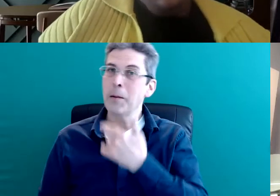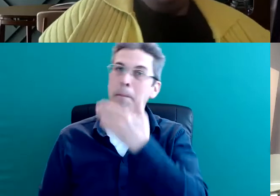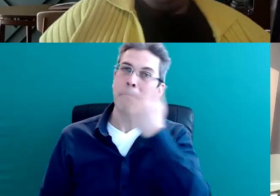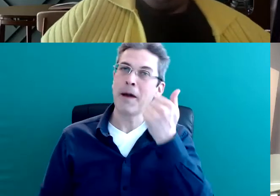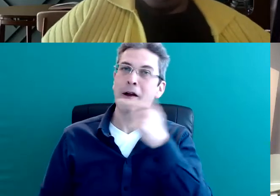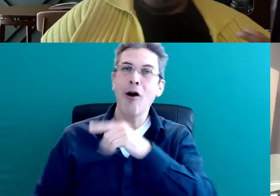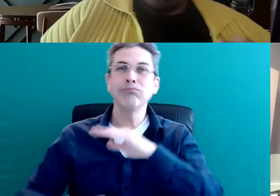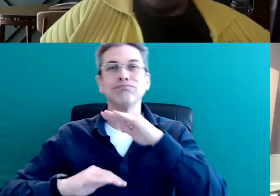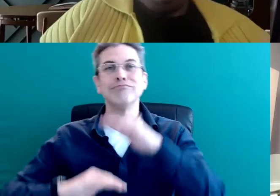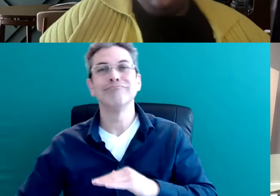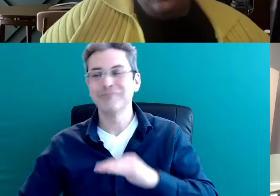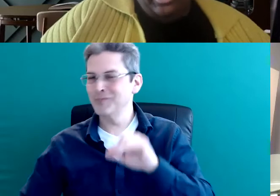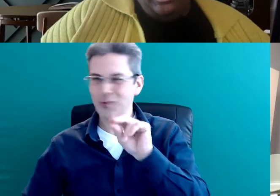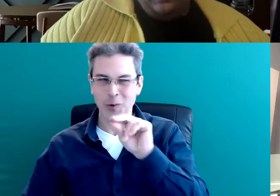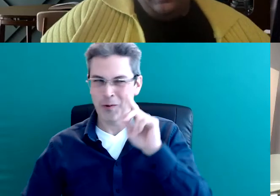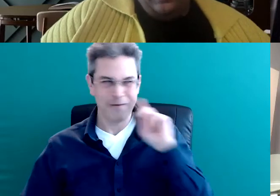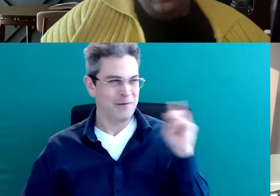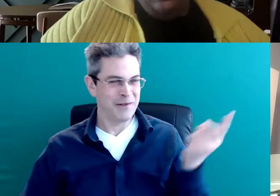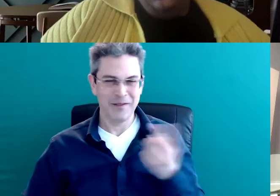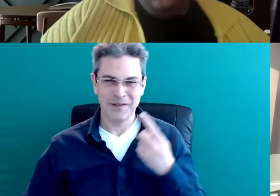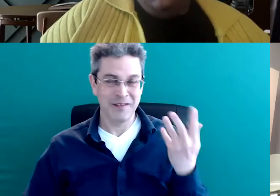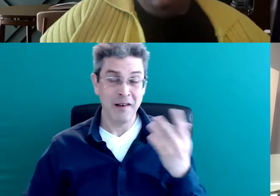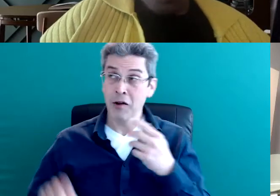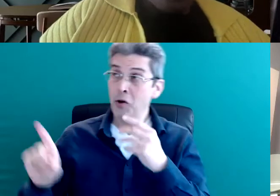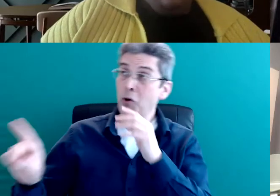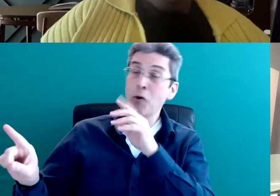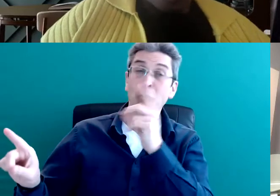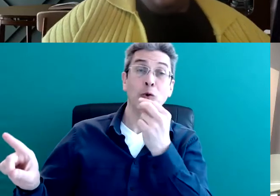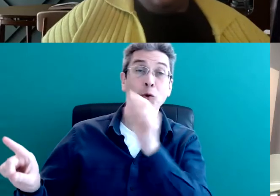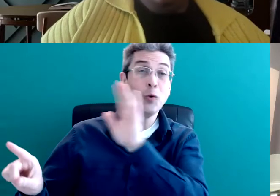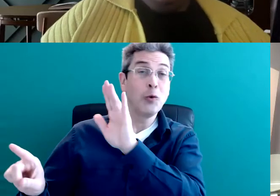disabled people to process, because I could care less what non-disabled people do.